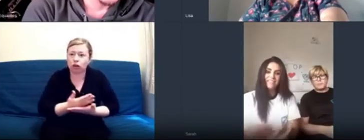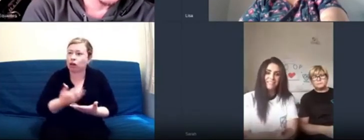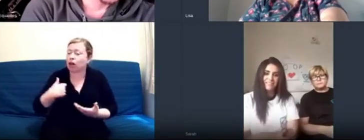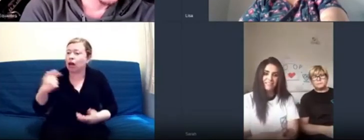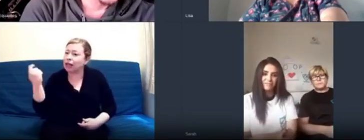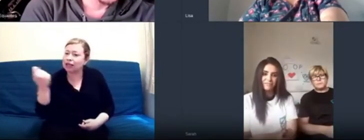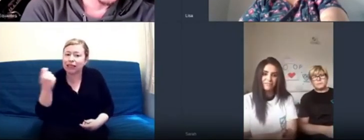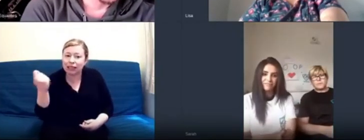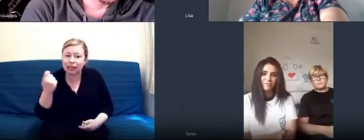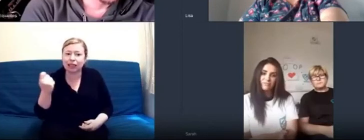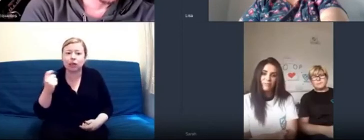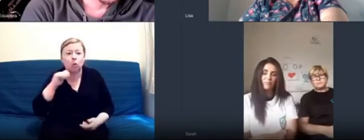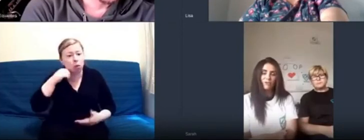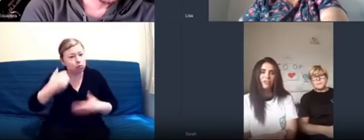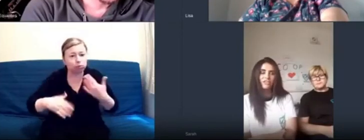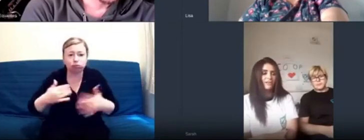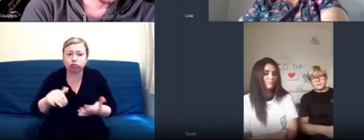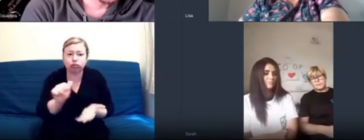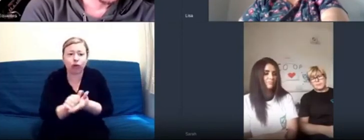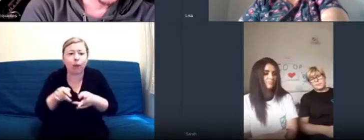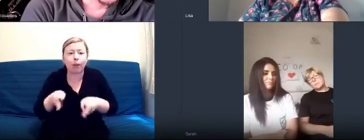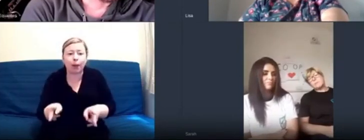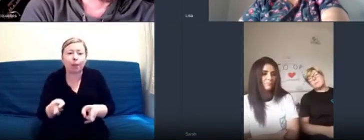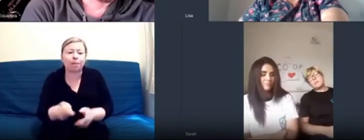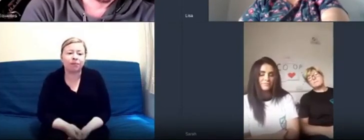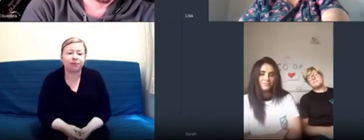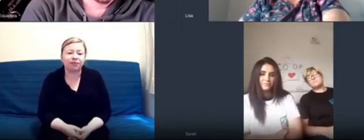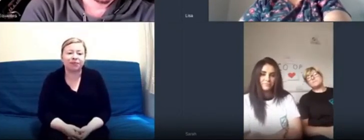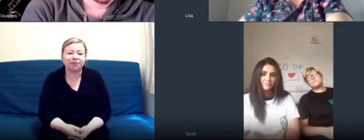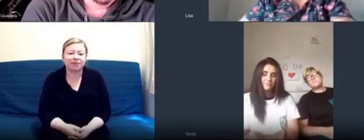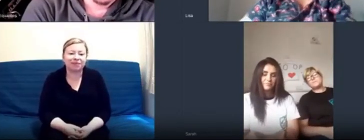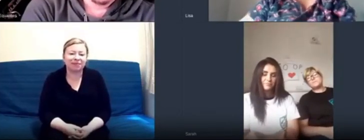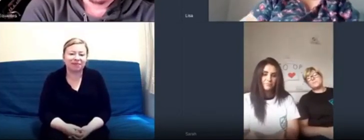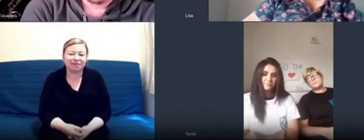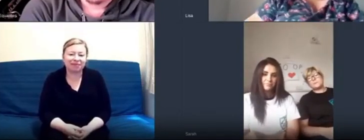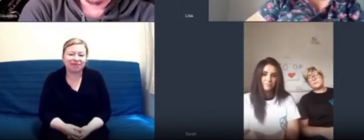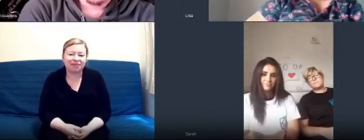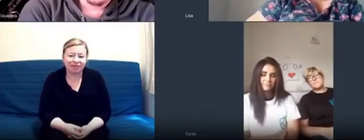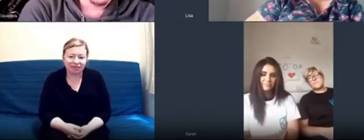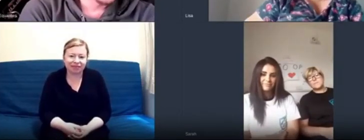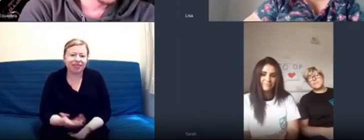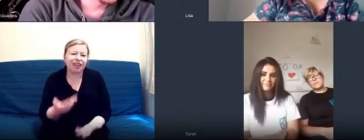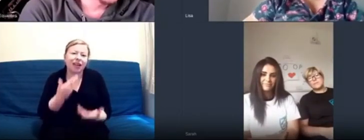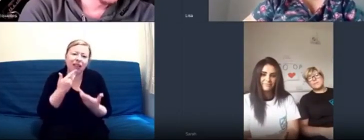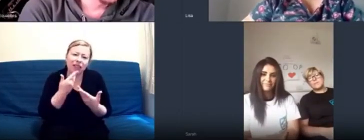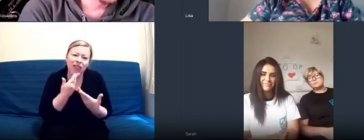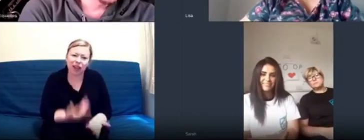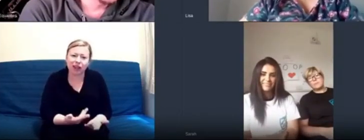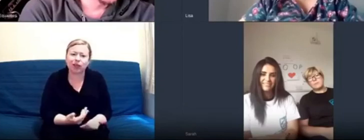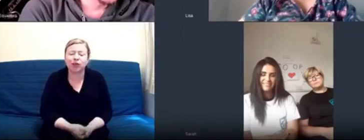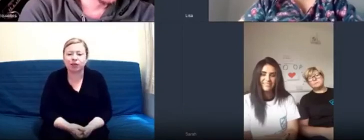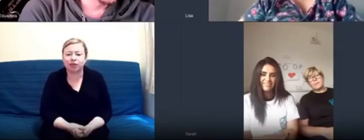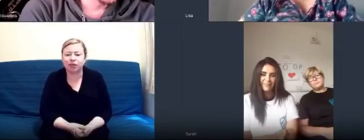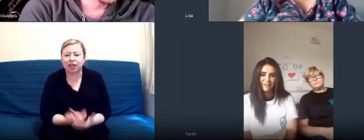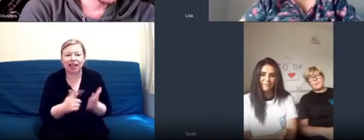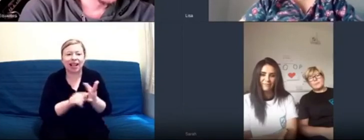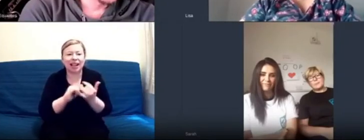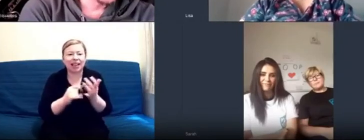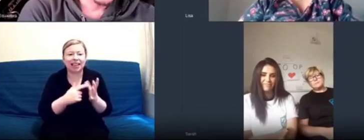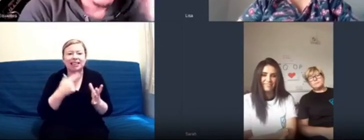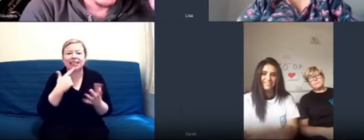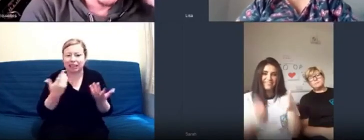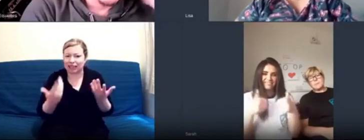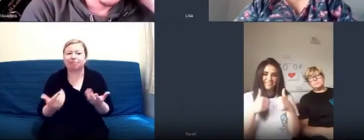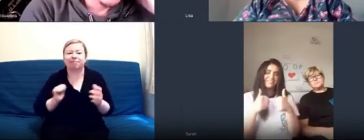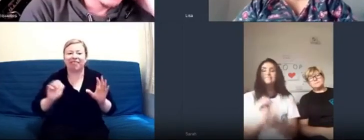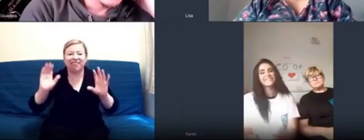successes, we're on the right track. That's brilliant. Thank you. Well, that's us coming to